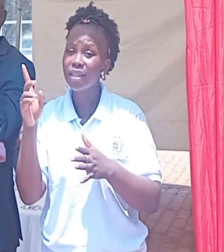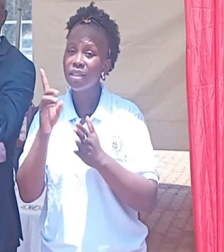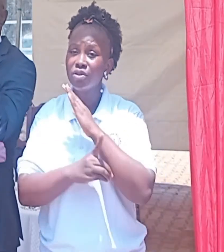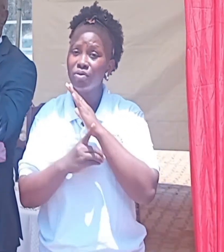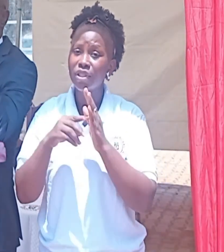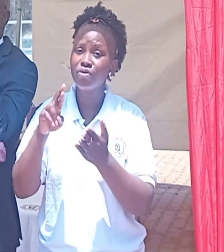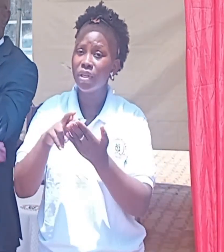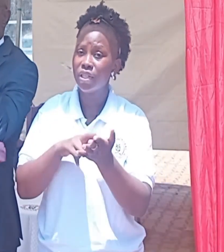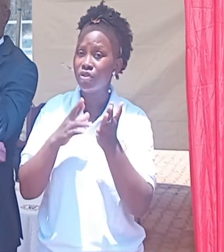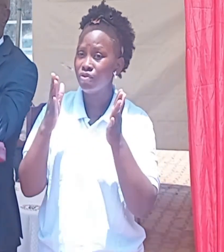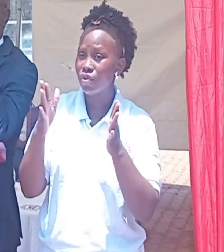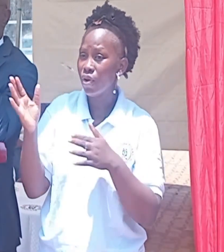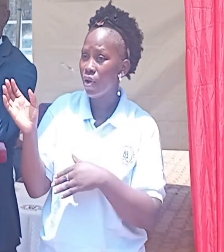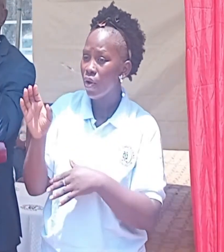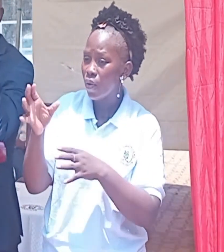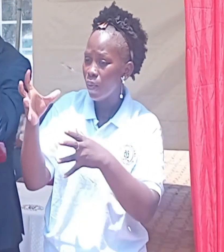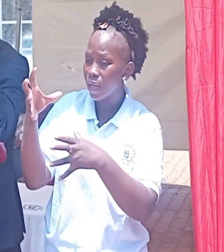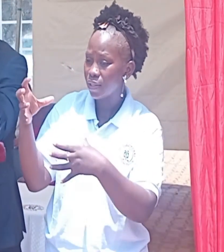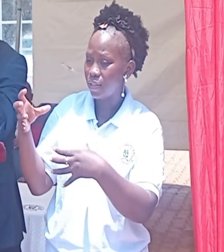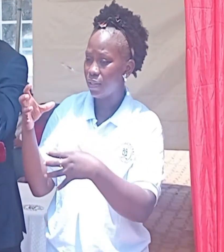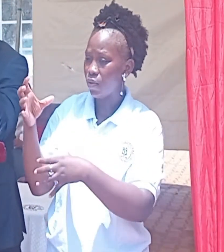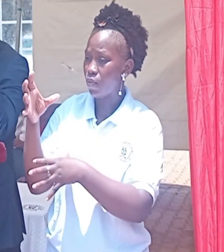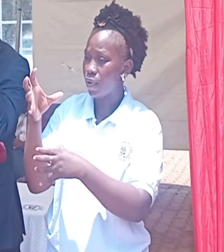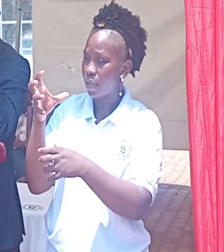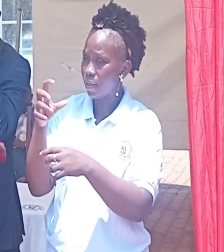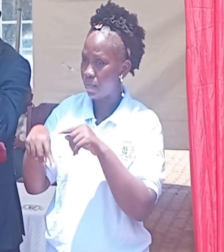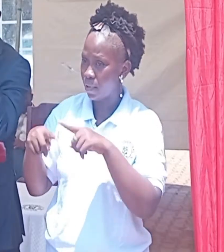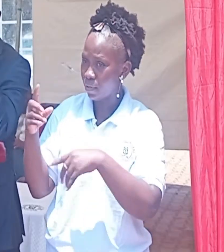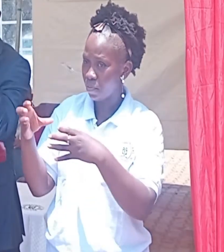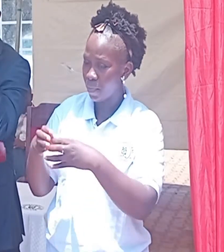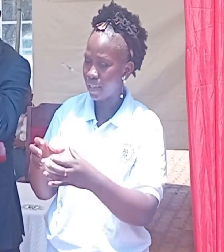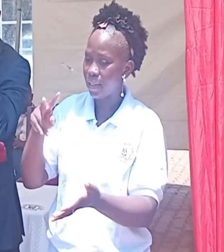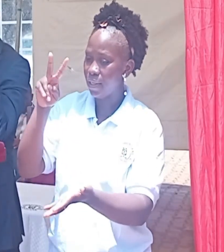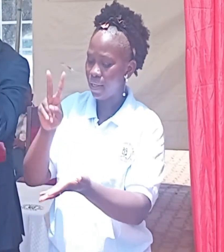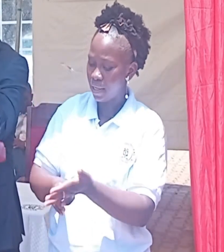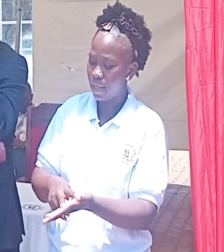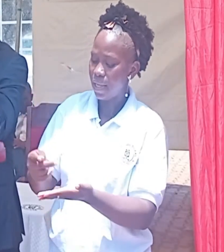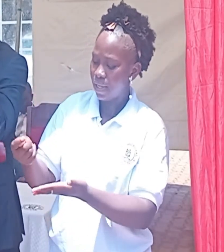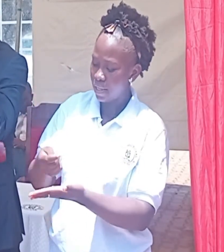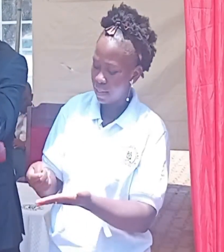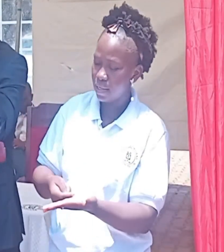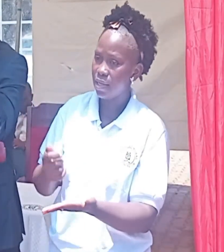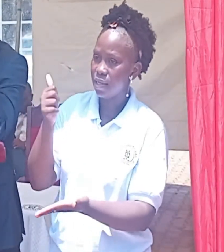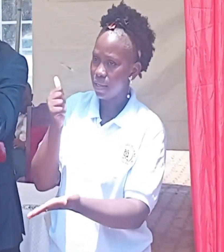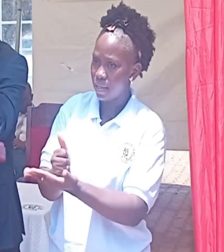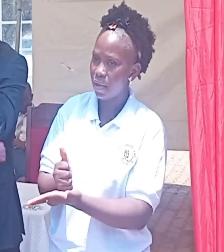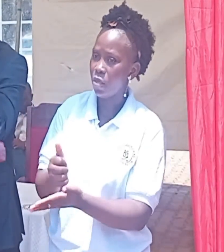w'ekibiina ng'ataddeko stamp n'omukono ku mpapula za